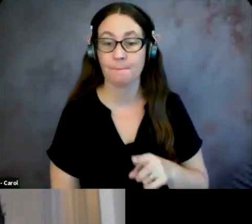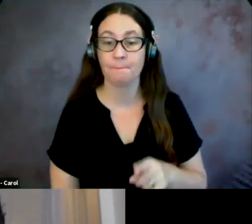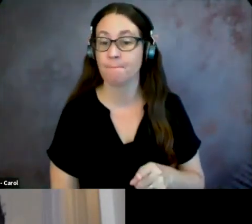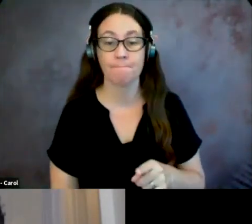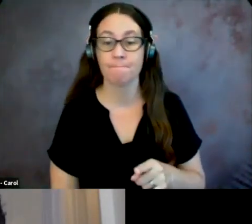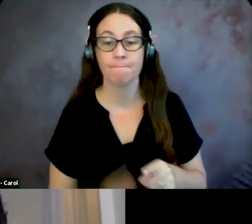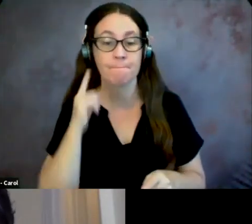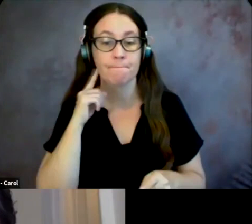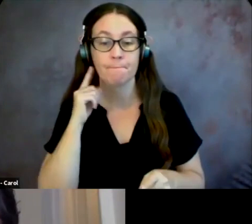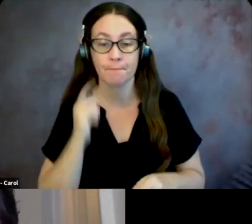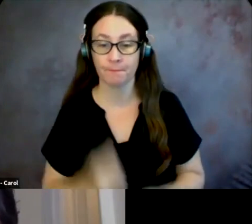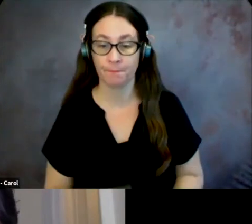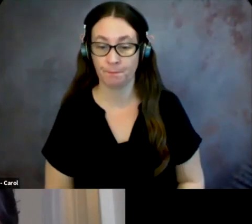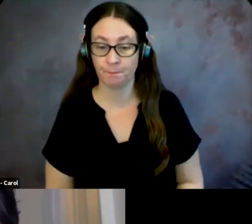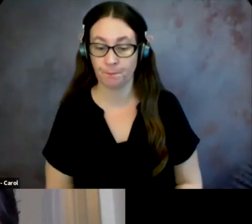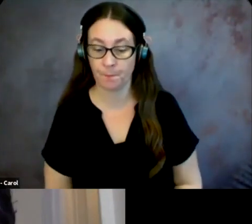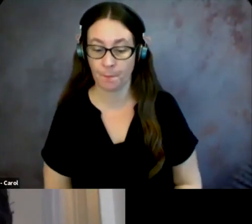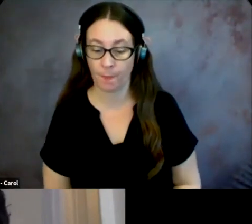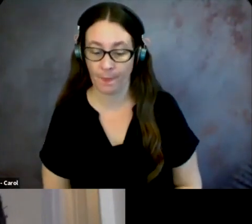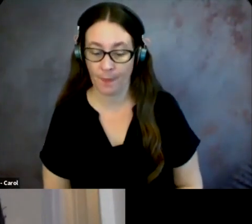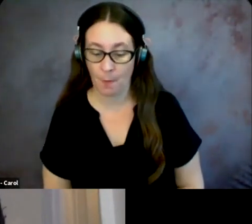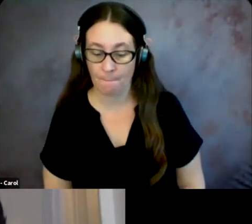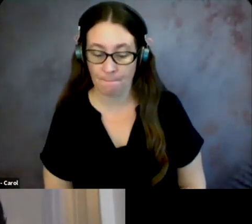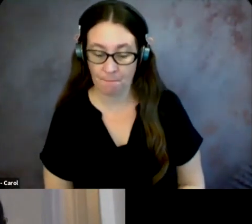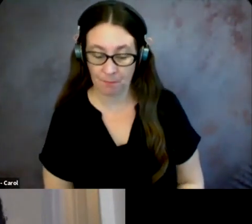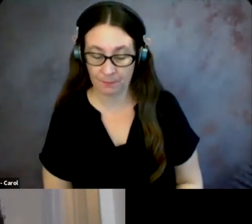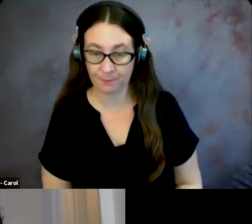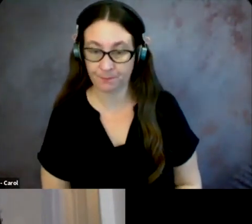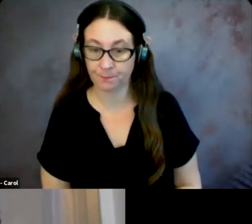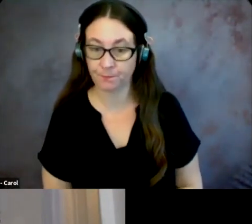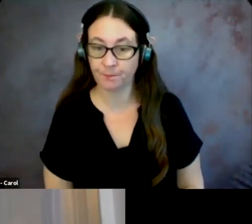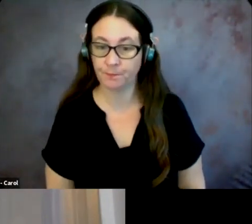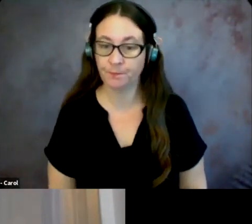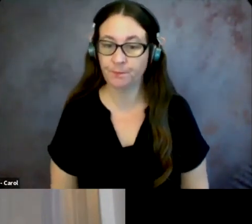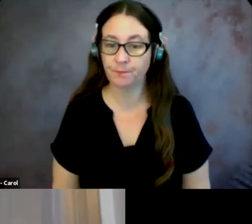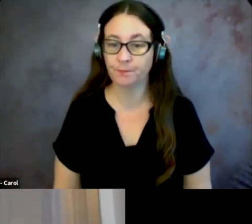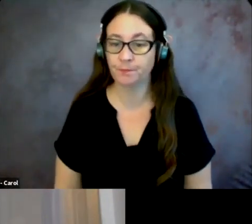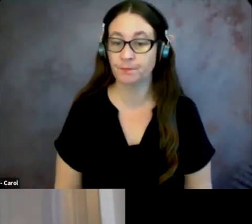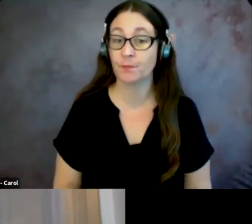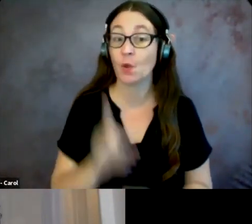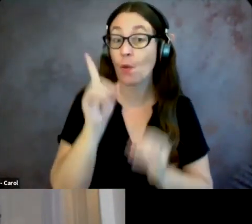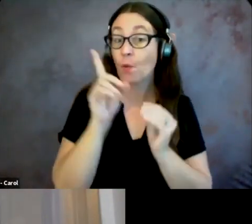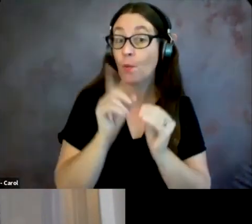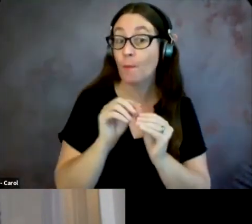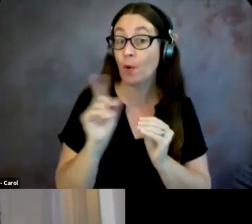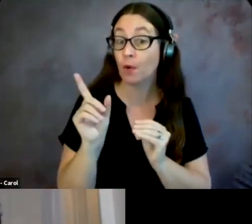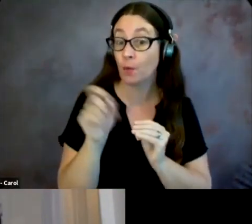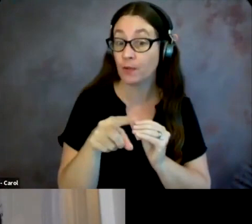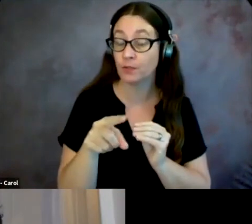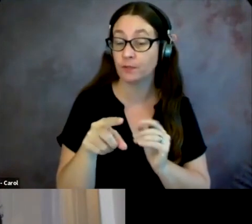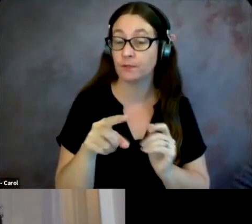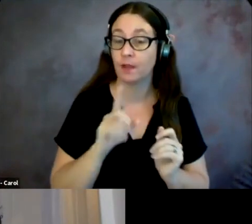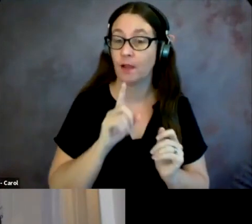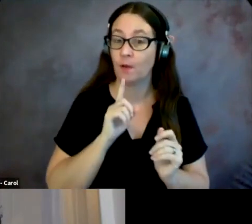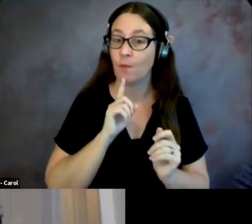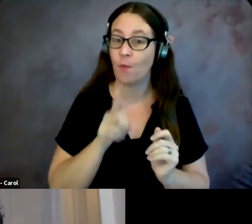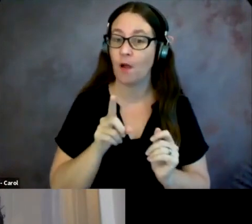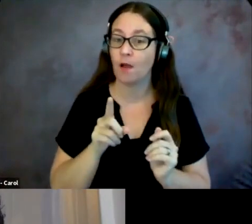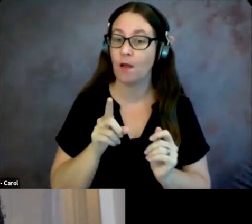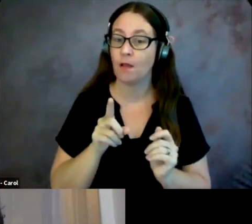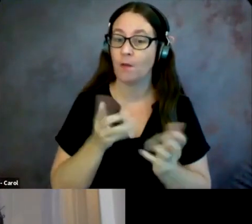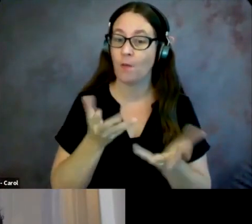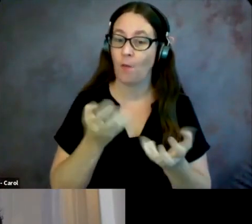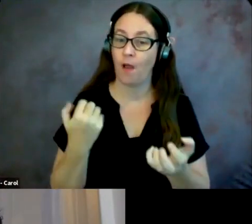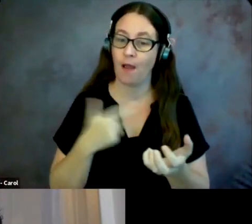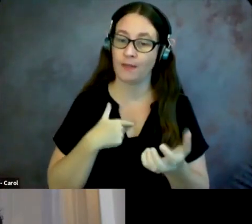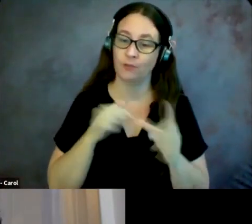You're still muted. There you go. Okay. So we've got one more question, but I really want us to stay on